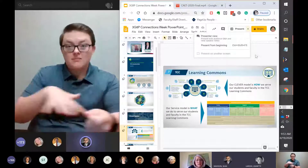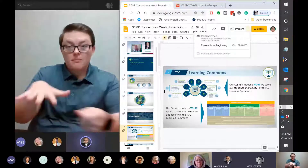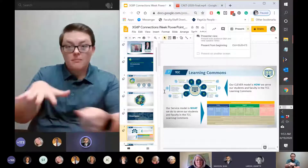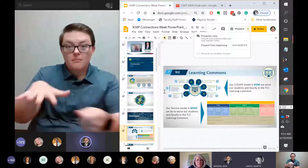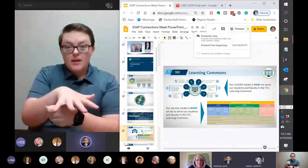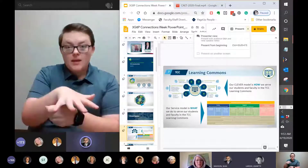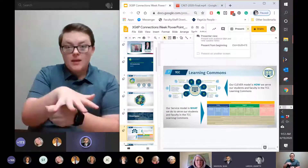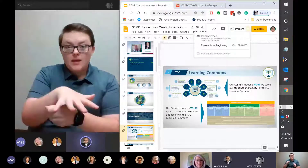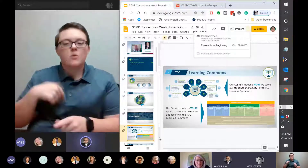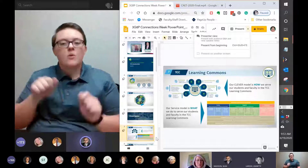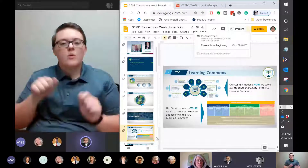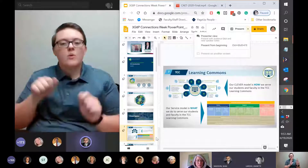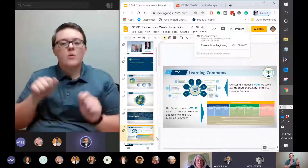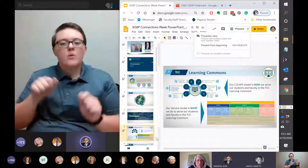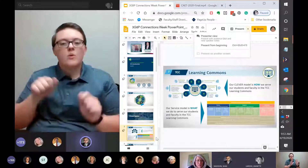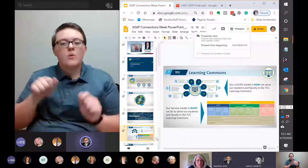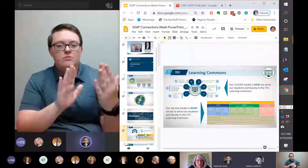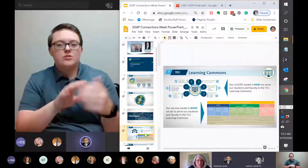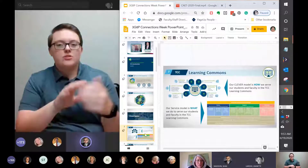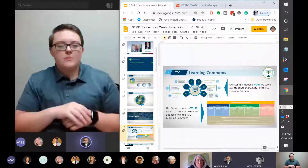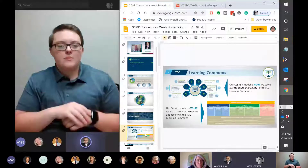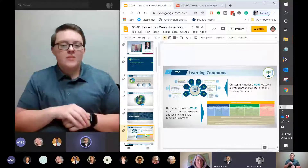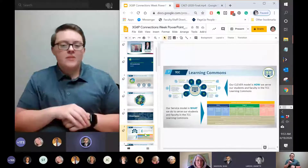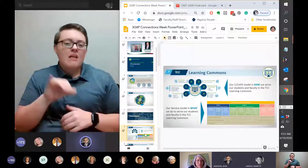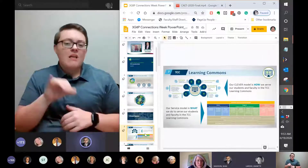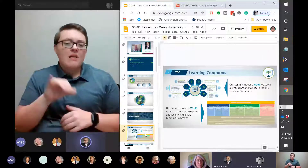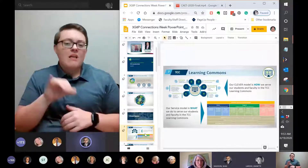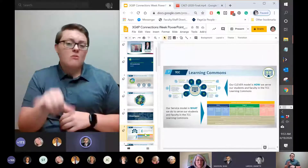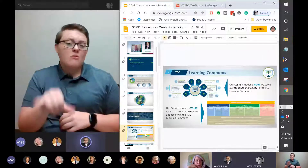you a nice